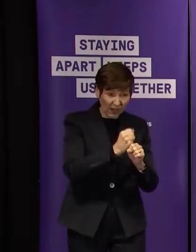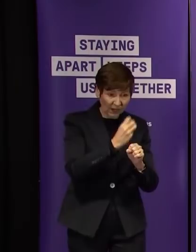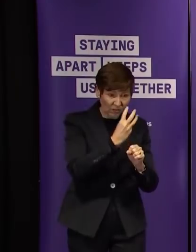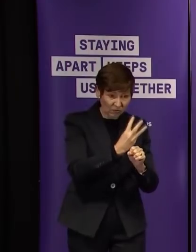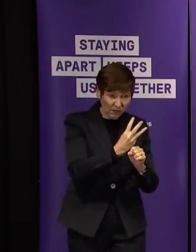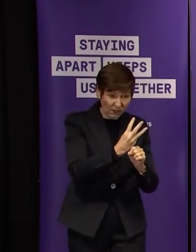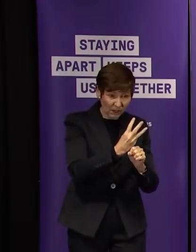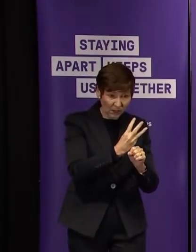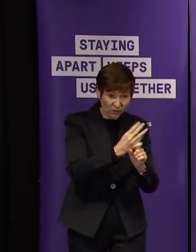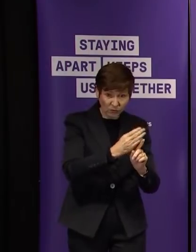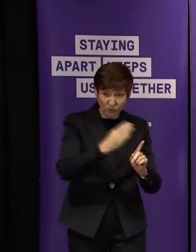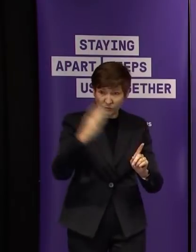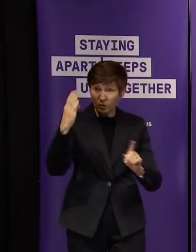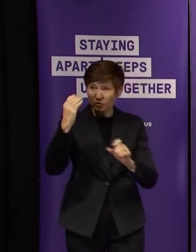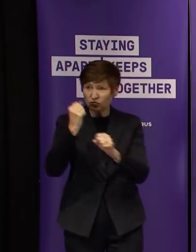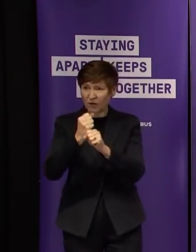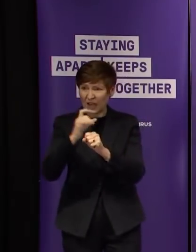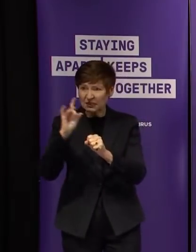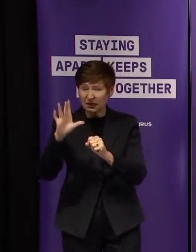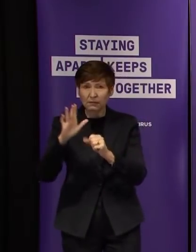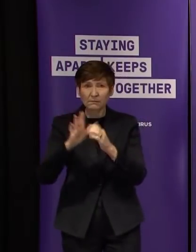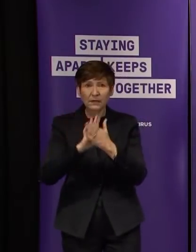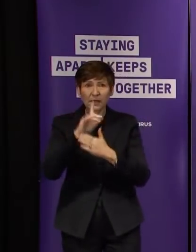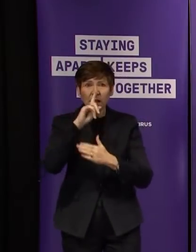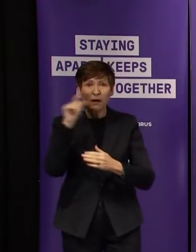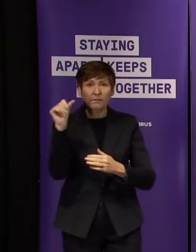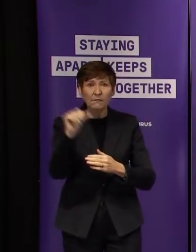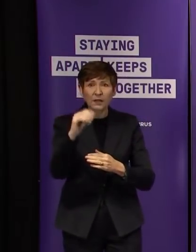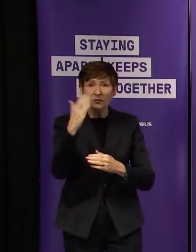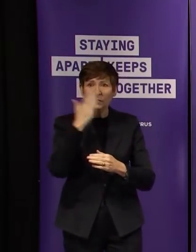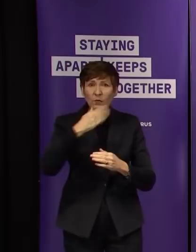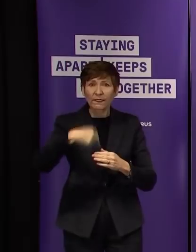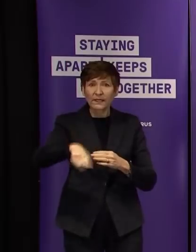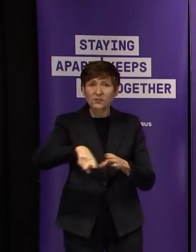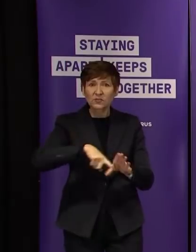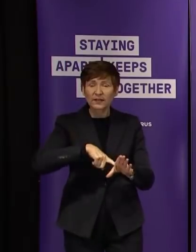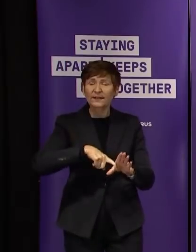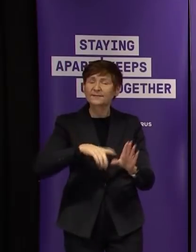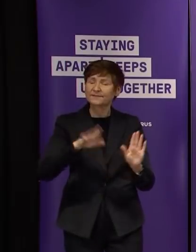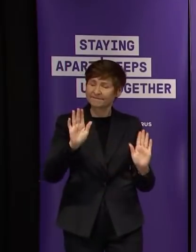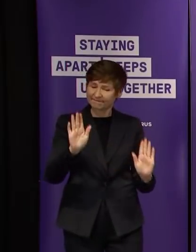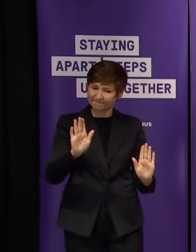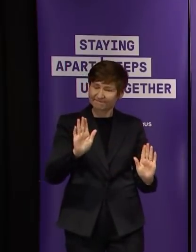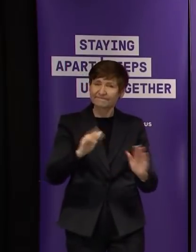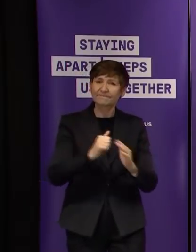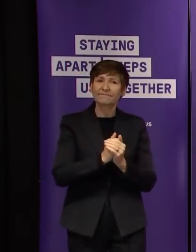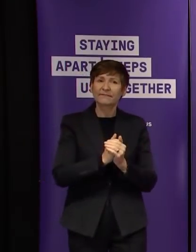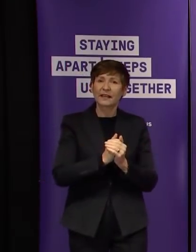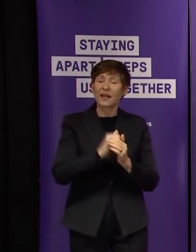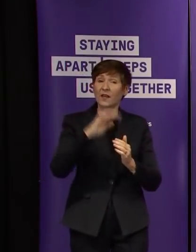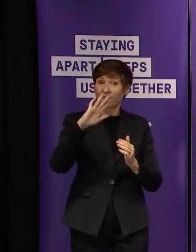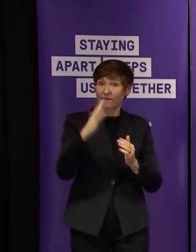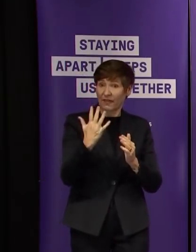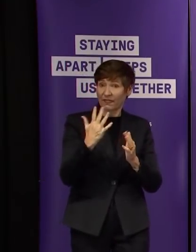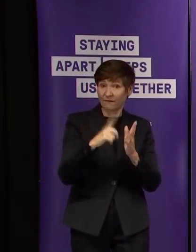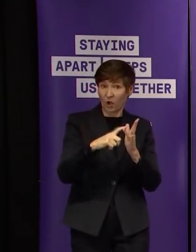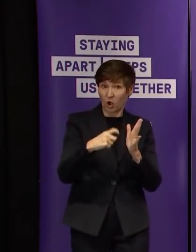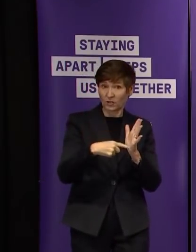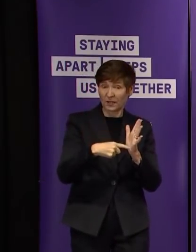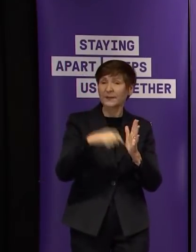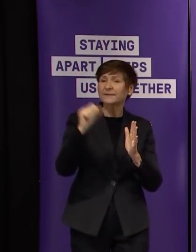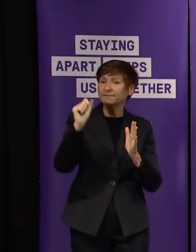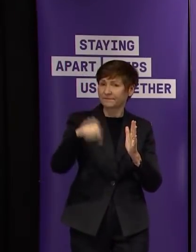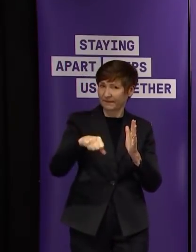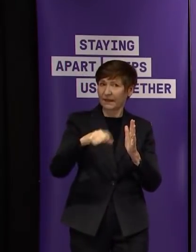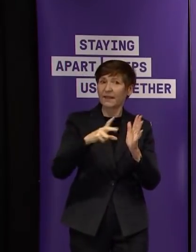are the facts. These are the announcements we're making. So, week beginning the 5th, there will be some VCE